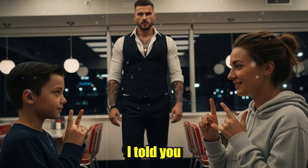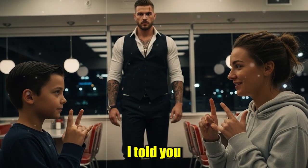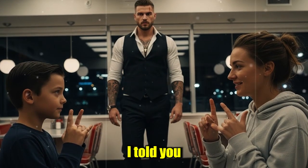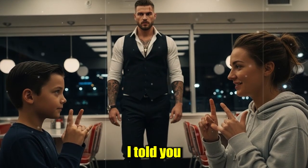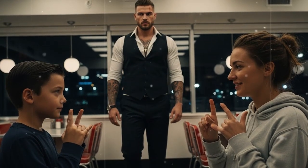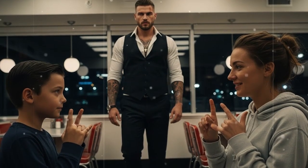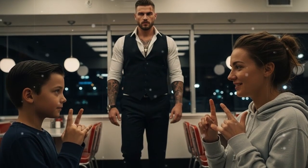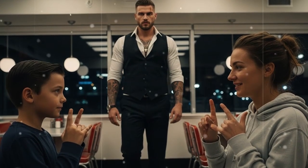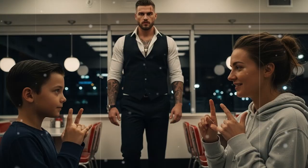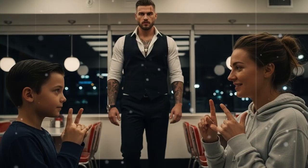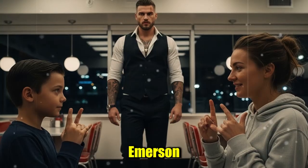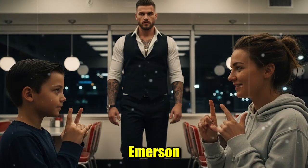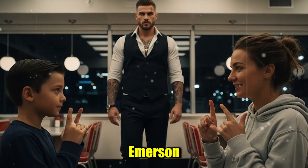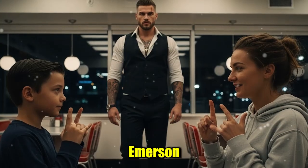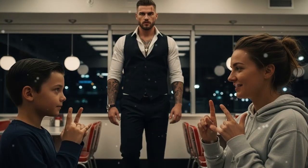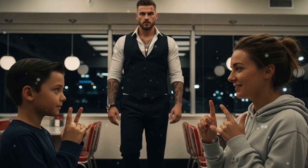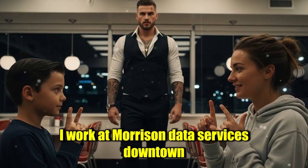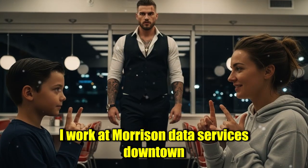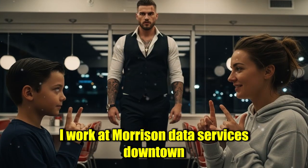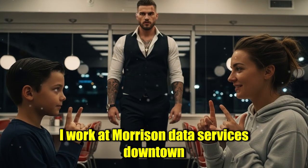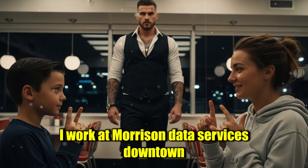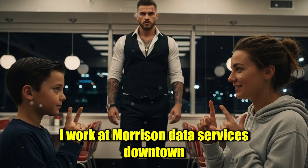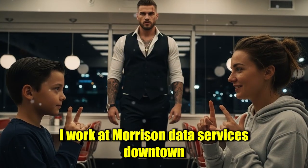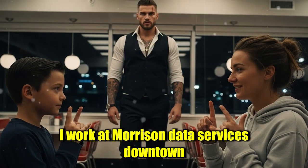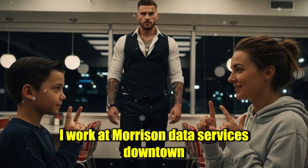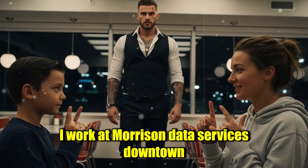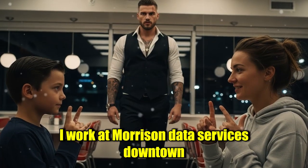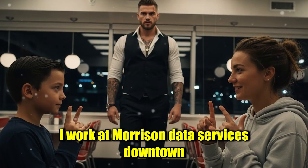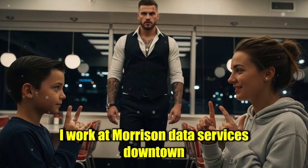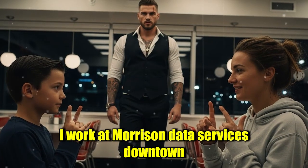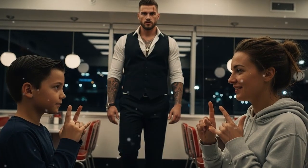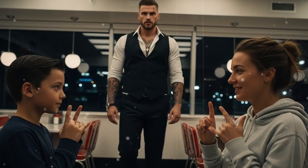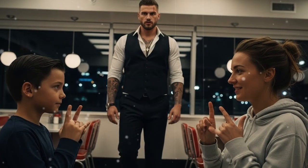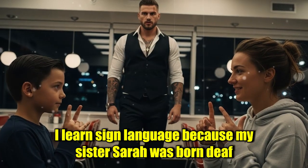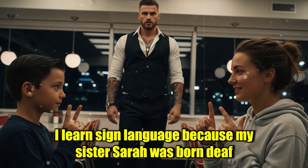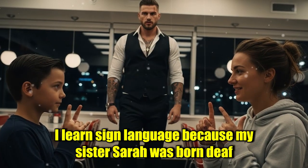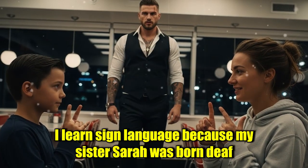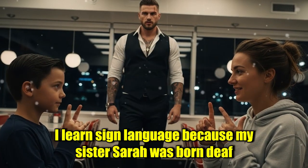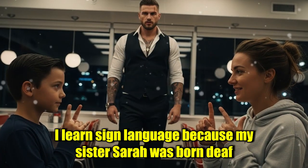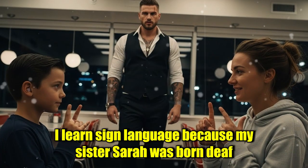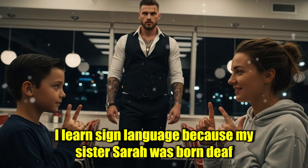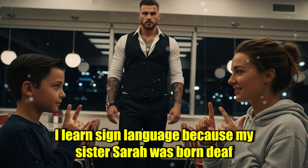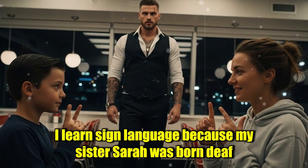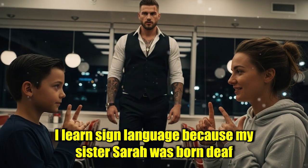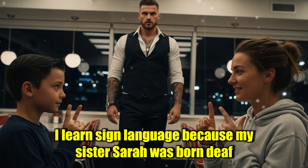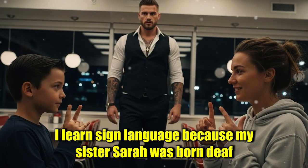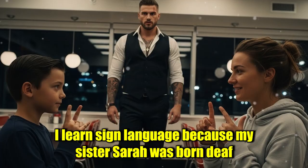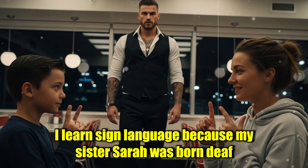told you. I'm Emma Chen. I work at Morrison Data Services downtown. I learned sign language because my sister Sarah was